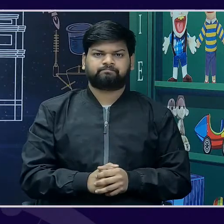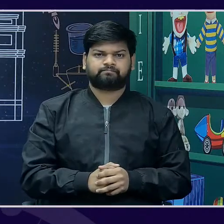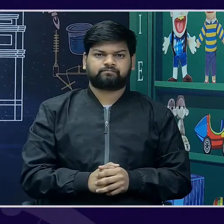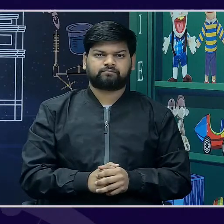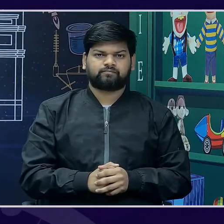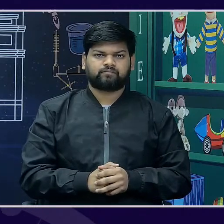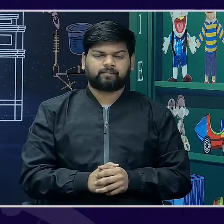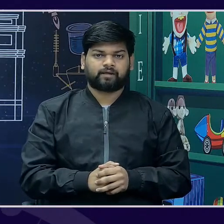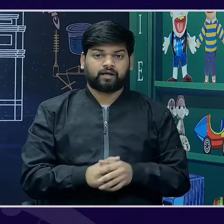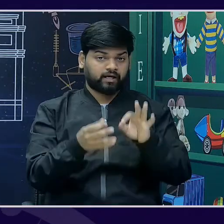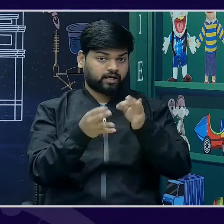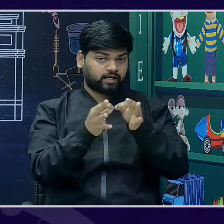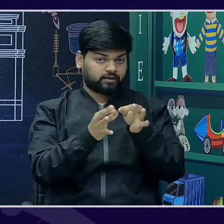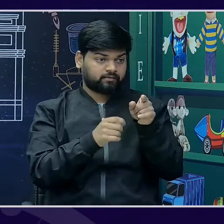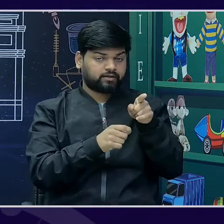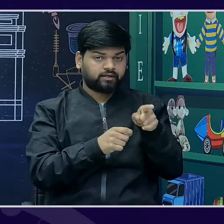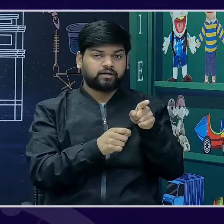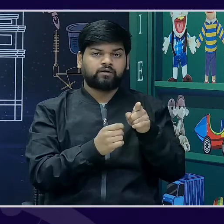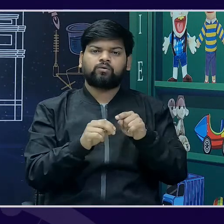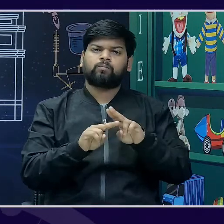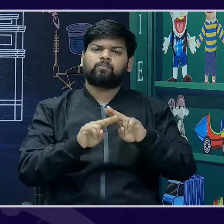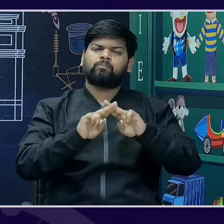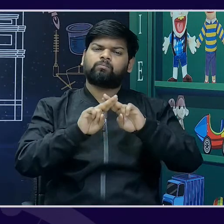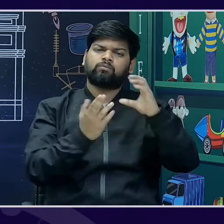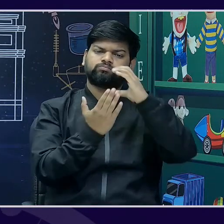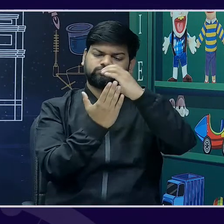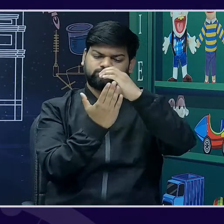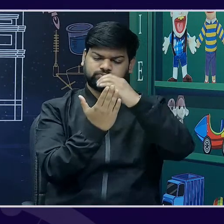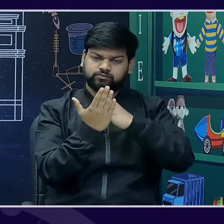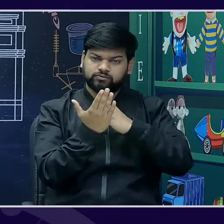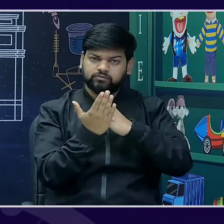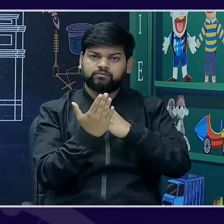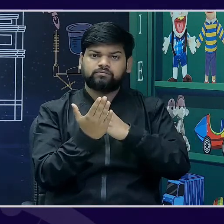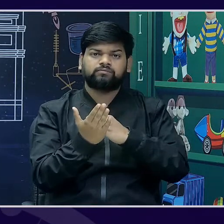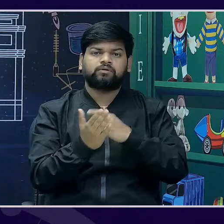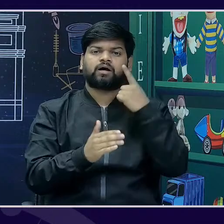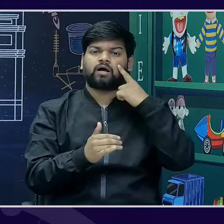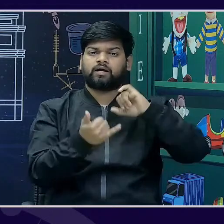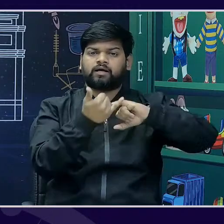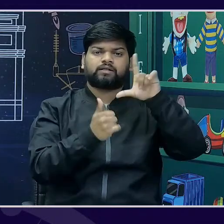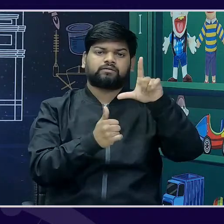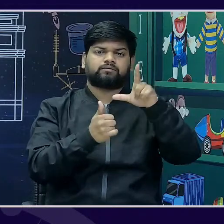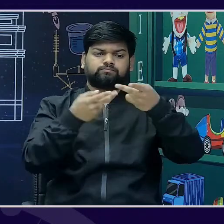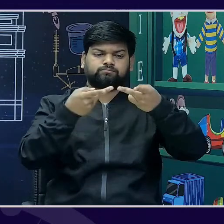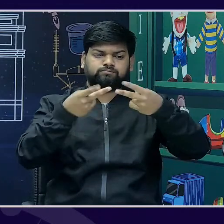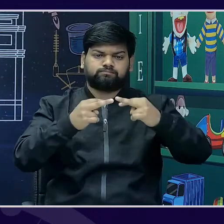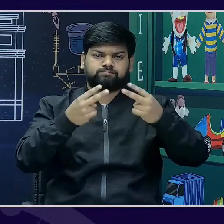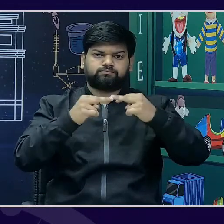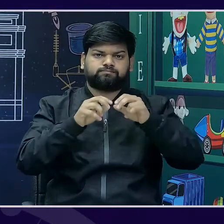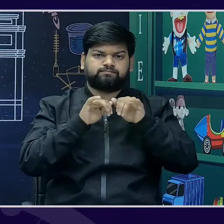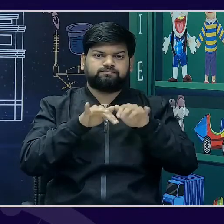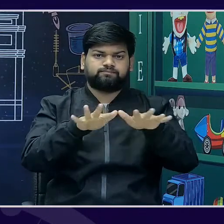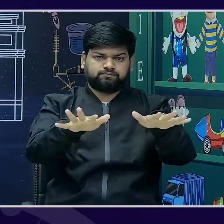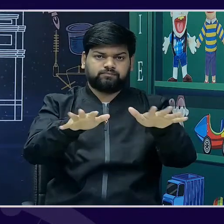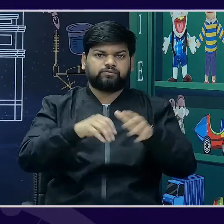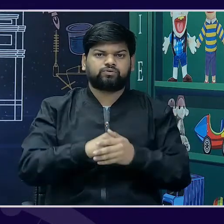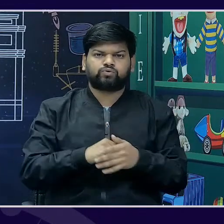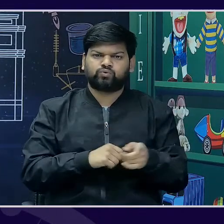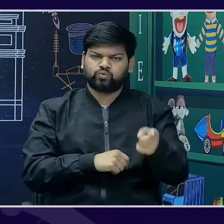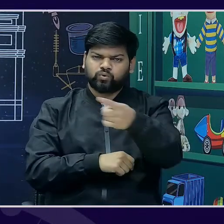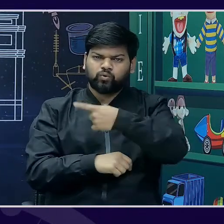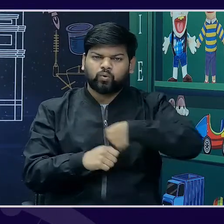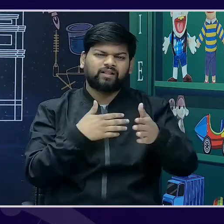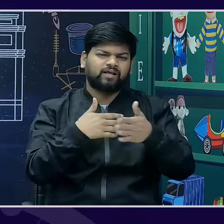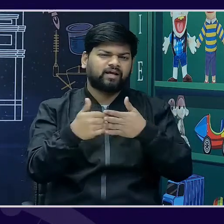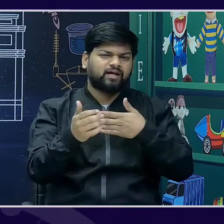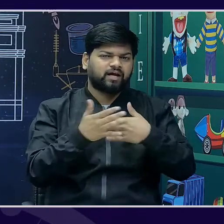interpreting this entire session for all of you so you can understand it better. And in case if you have any queries, you would like